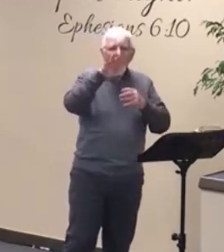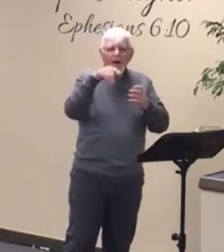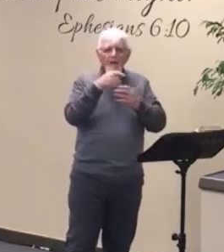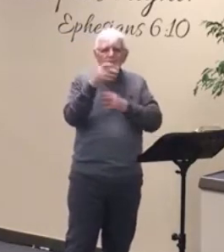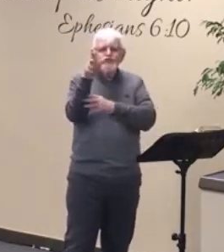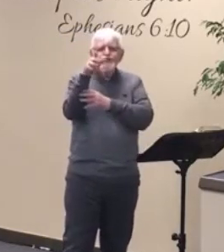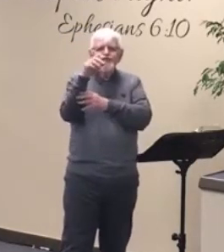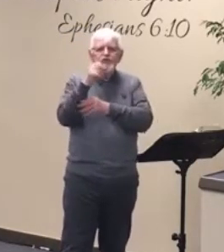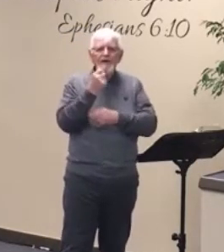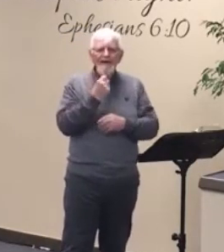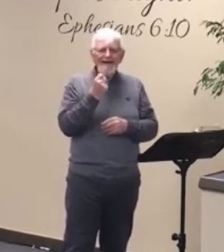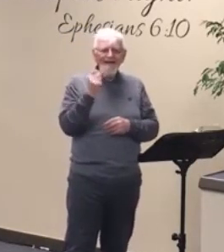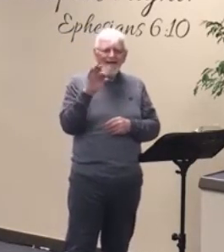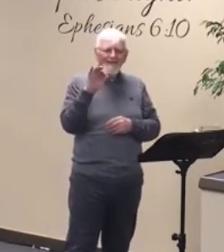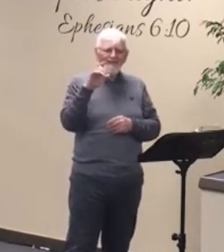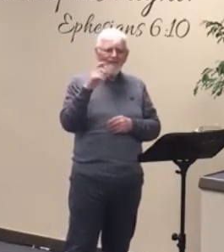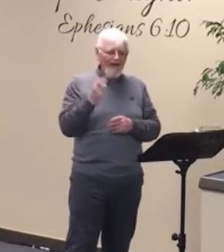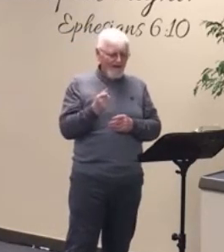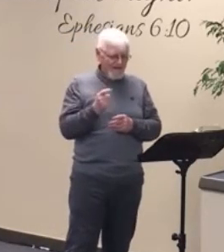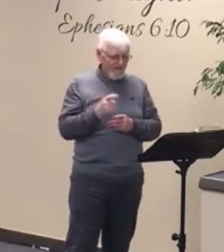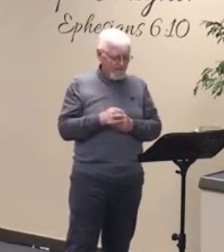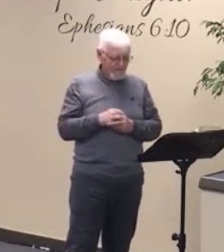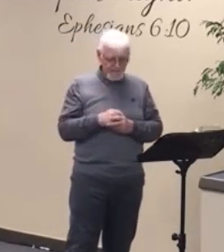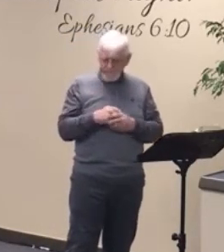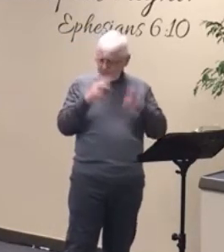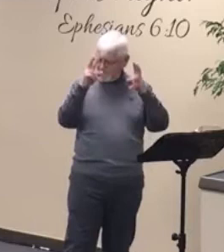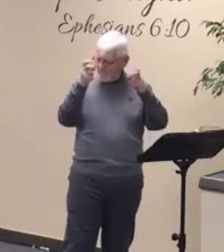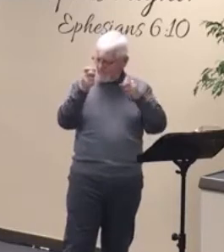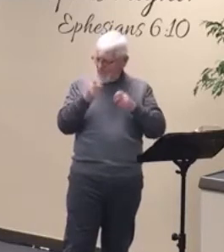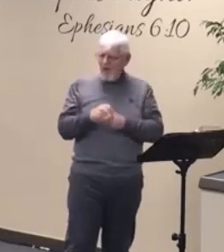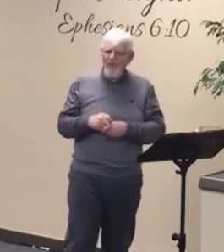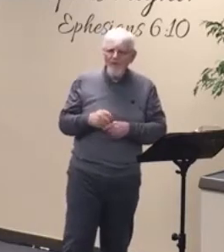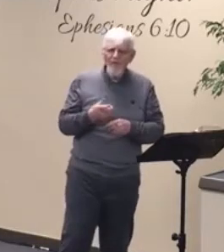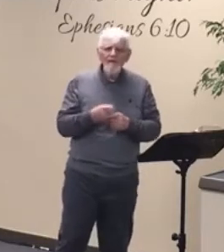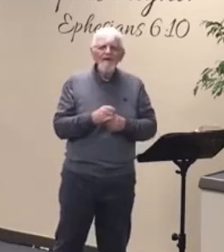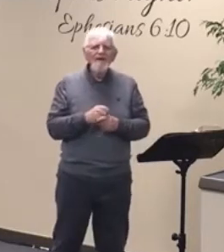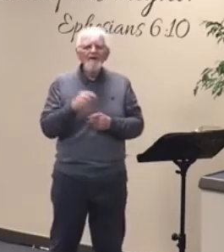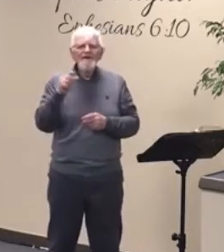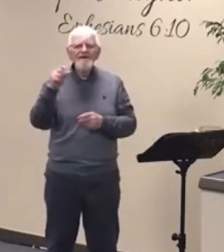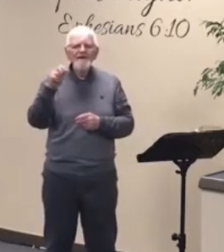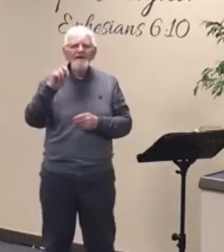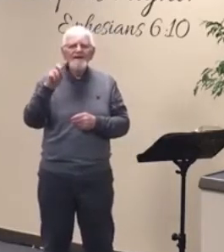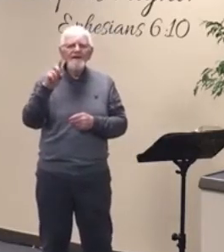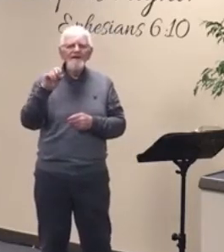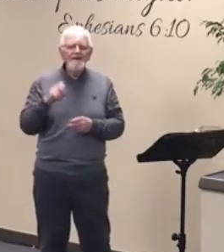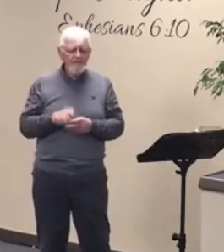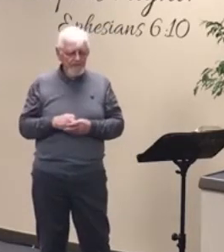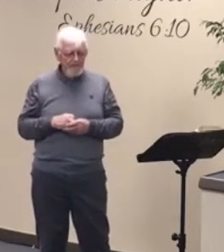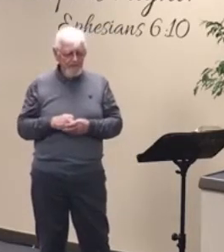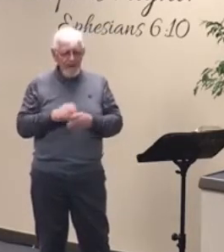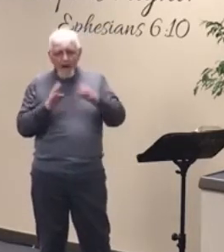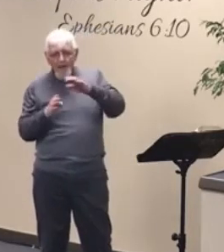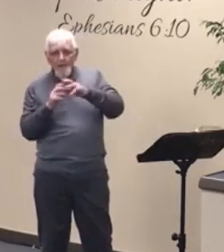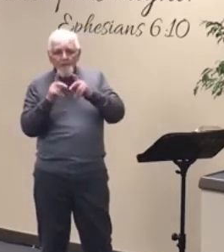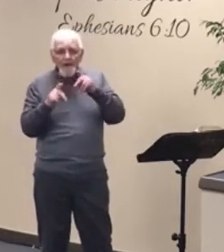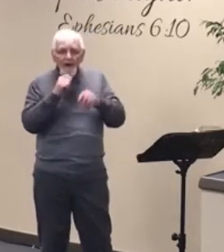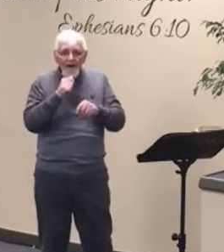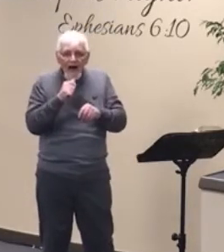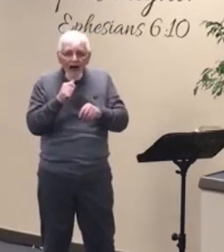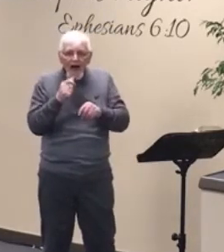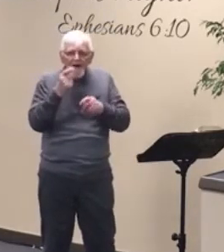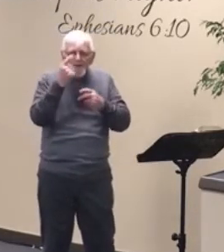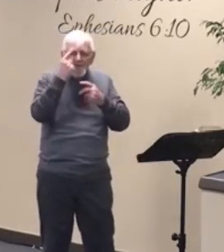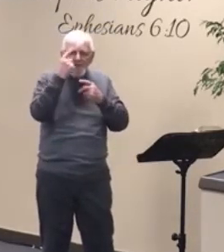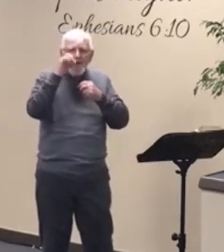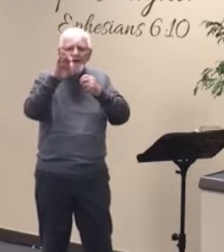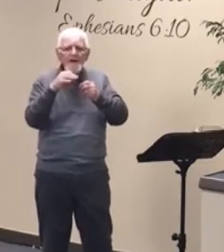read Mahatma Gandhi's quotes. Isaac's quote, Mahatma Gandhi. A humble person is not conscious of his humility. Isn't